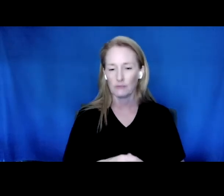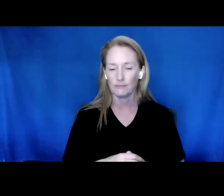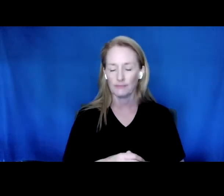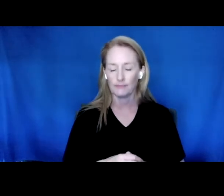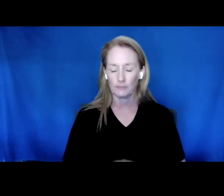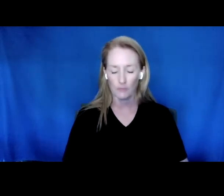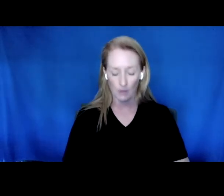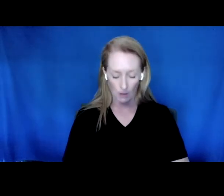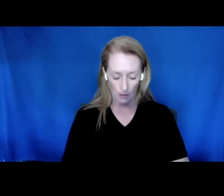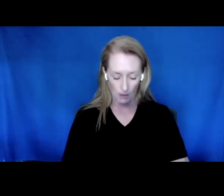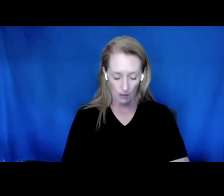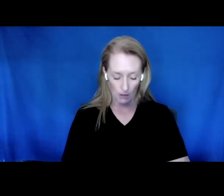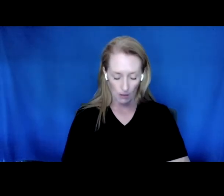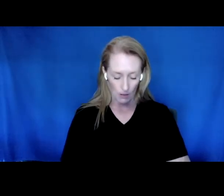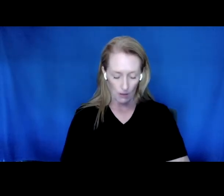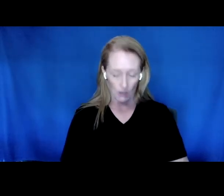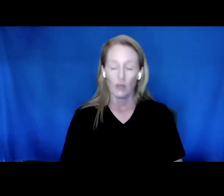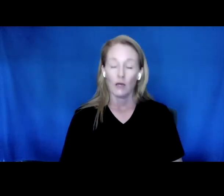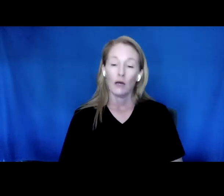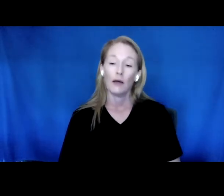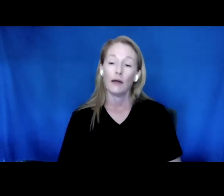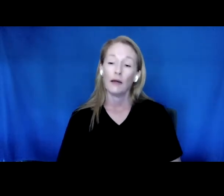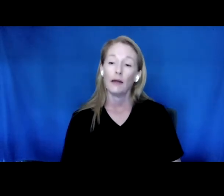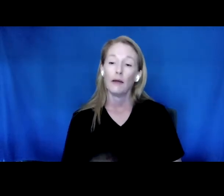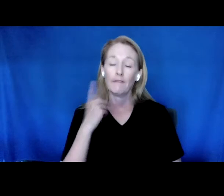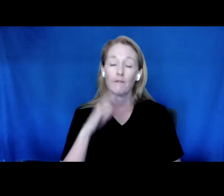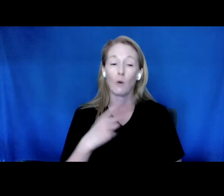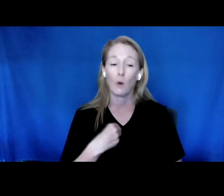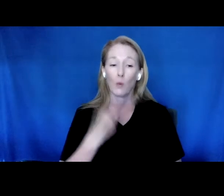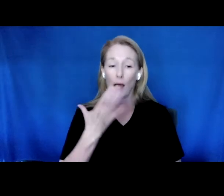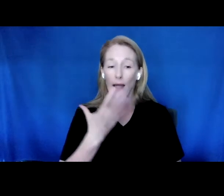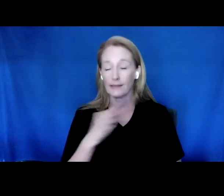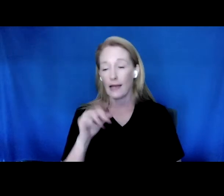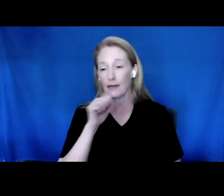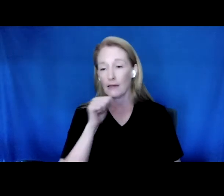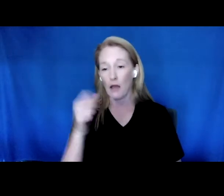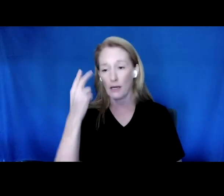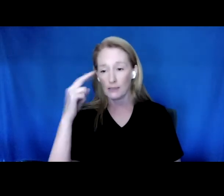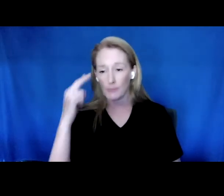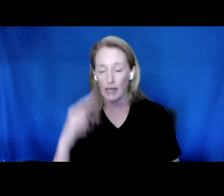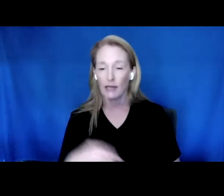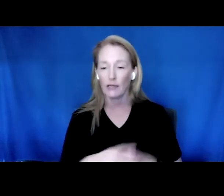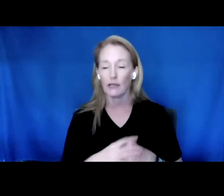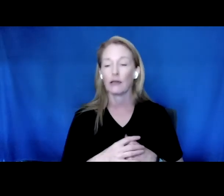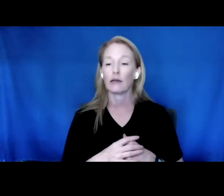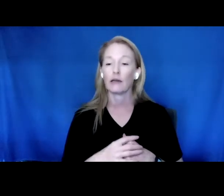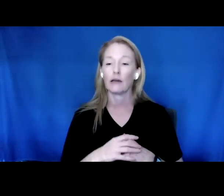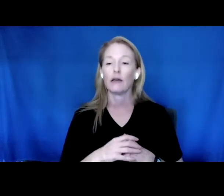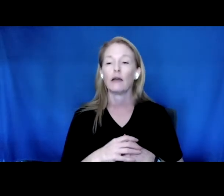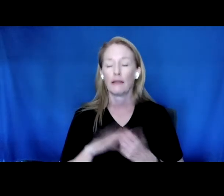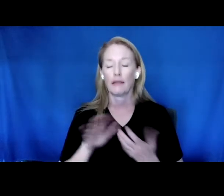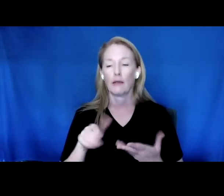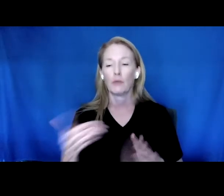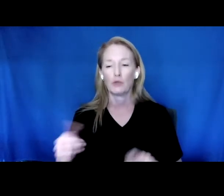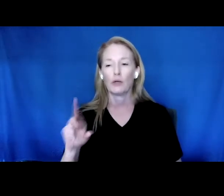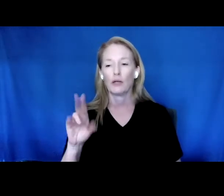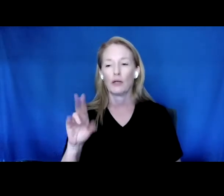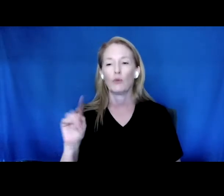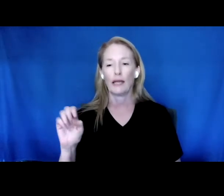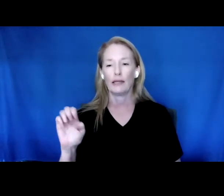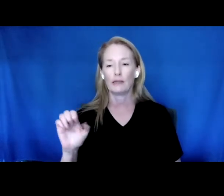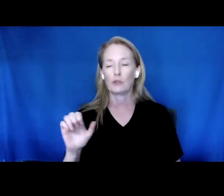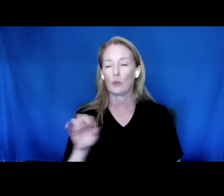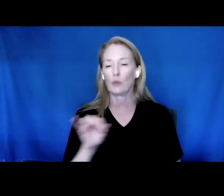And finally, for whites and non-Hispanics, their excess mortality rate was the same as Hispanics and Latinos, were